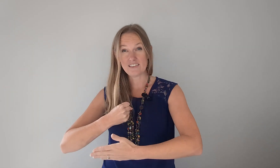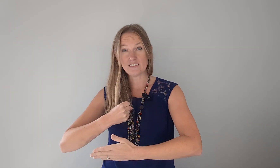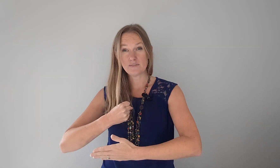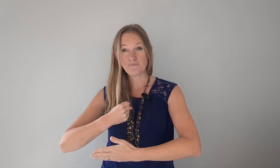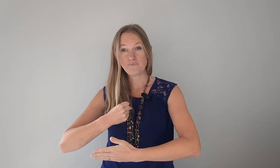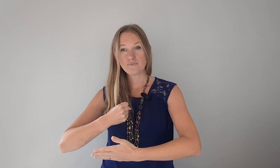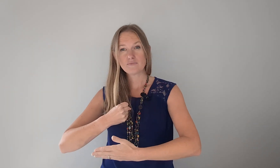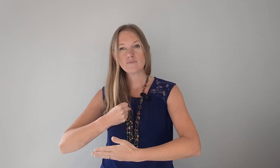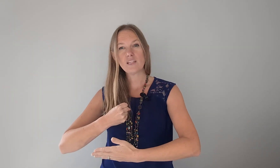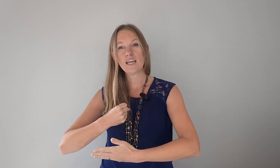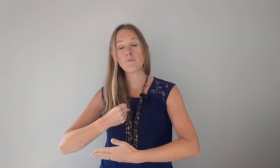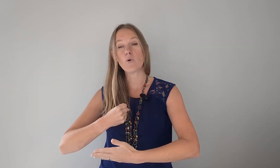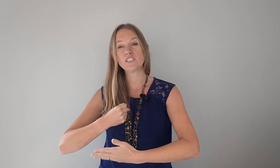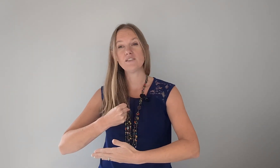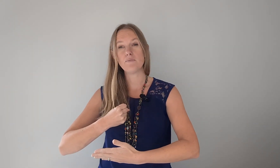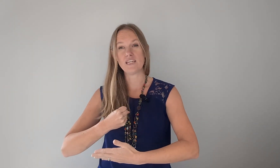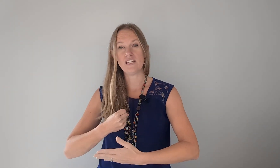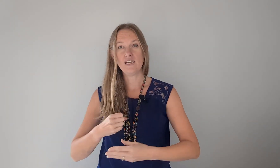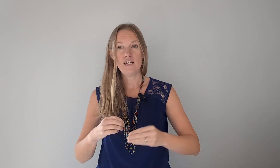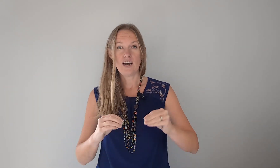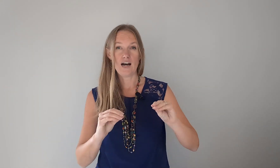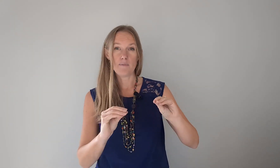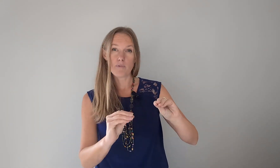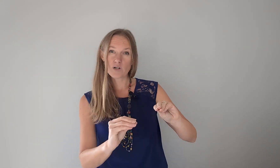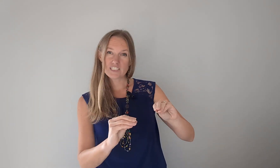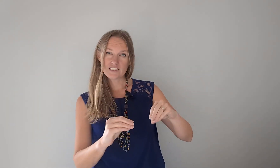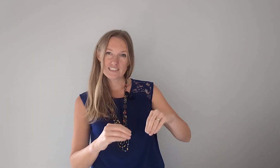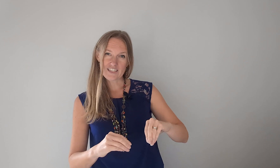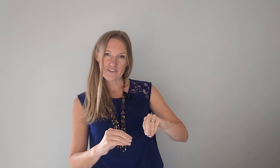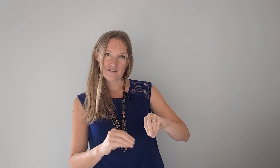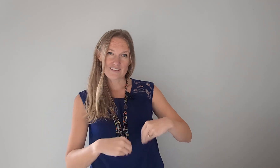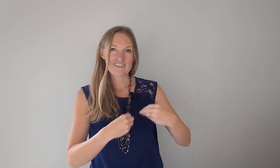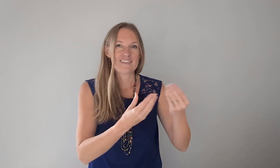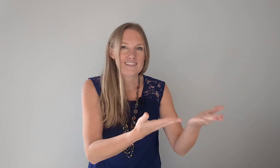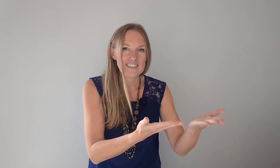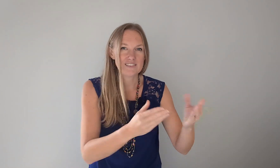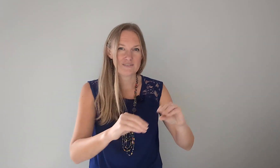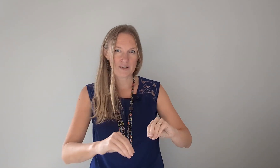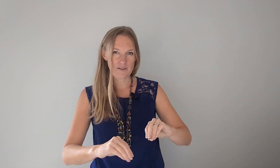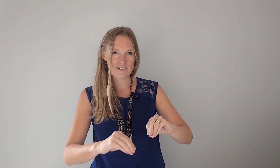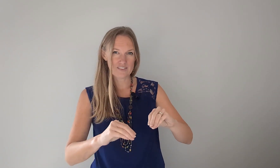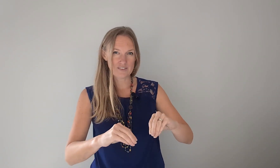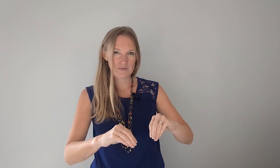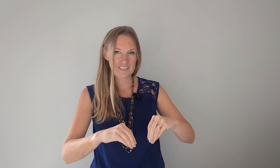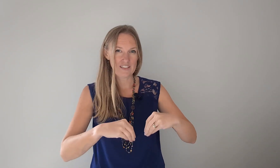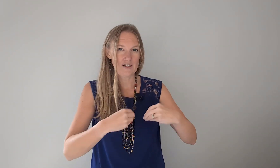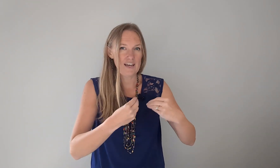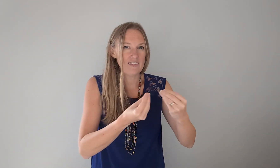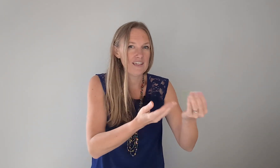shield. And portion be, portion, it's like that's what you have. So it's almost like you have it, and